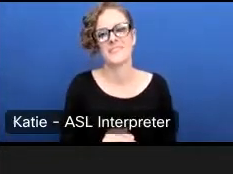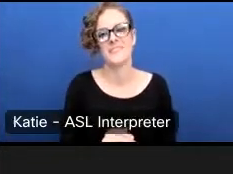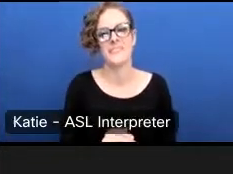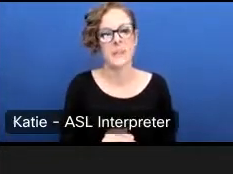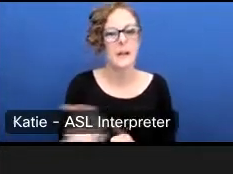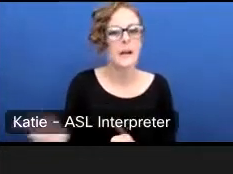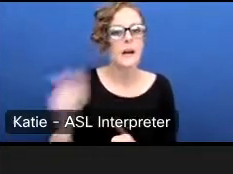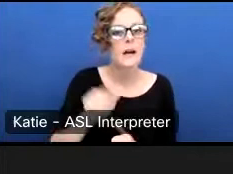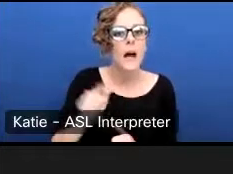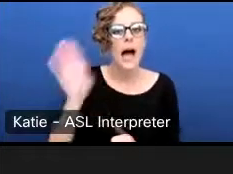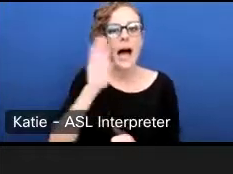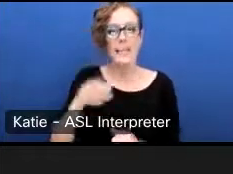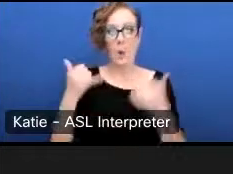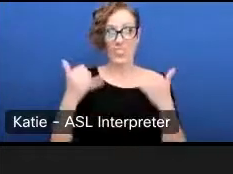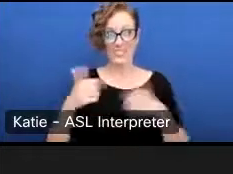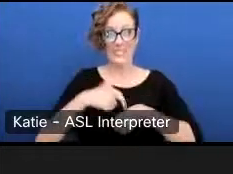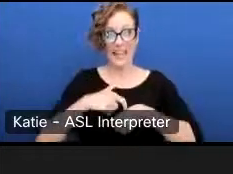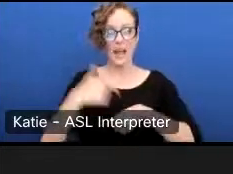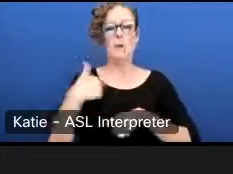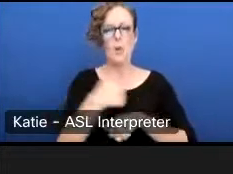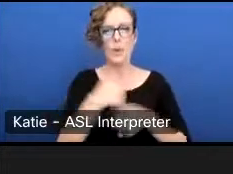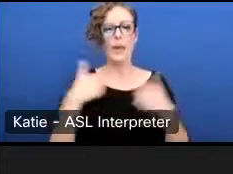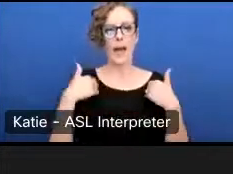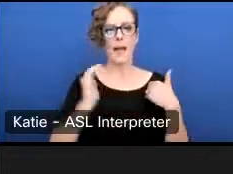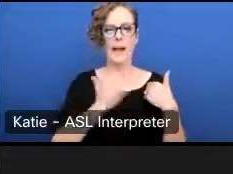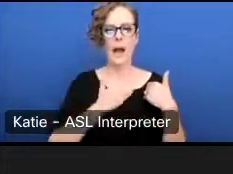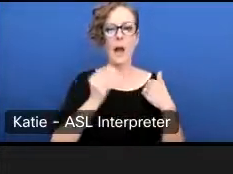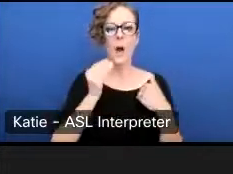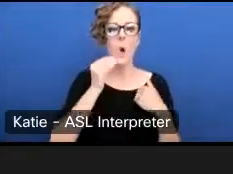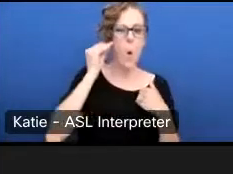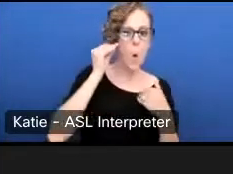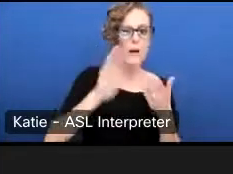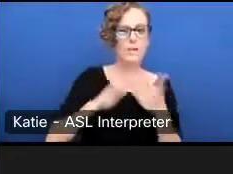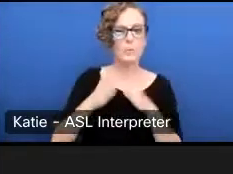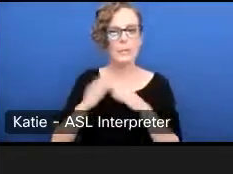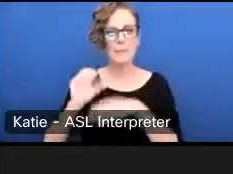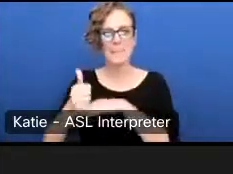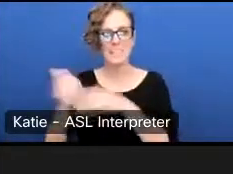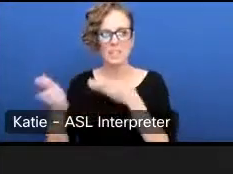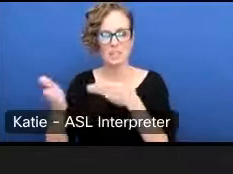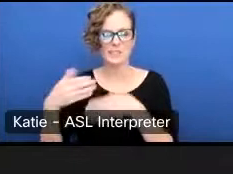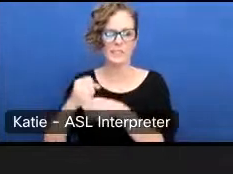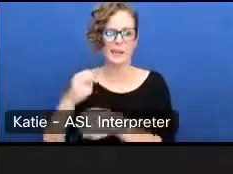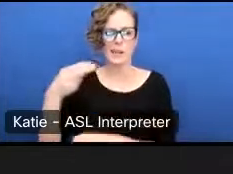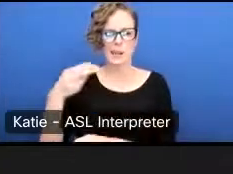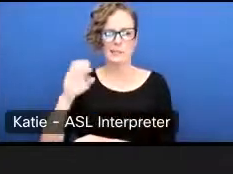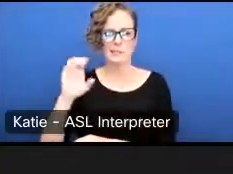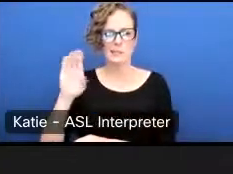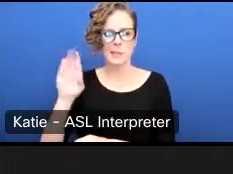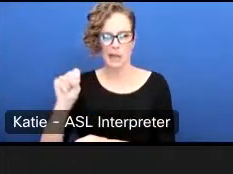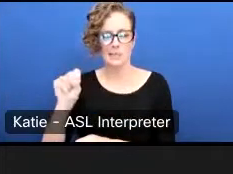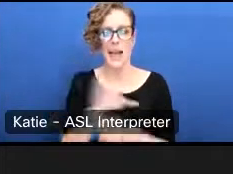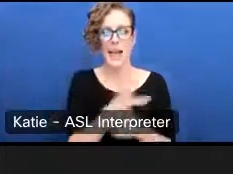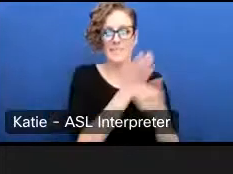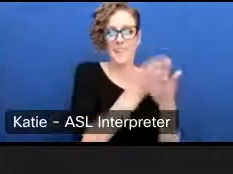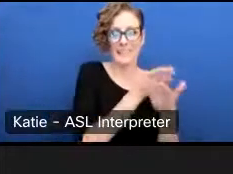And then I know at this time we have our home community-based services, right? We have the validation and the remediation plans that have been